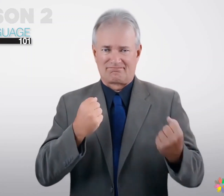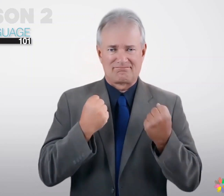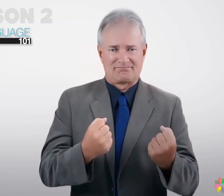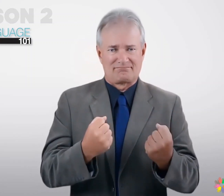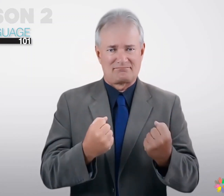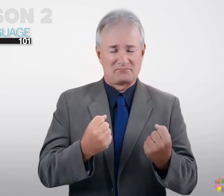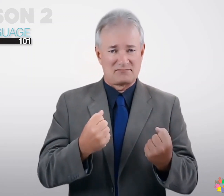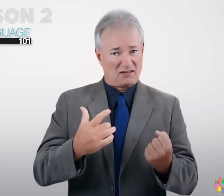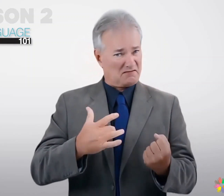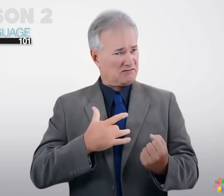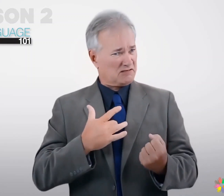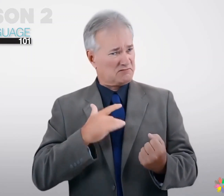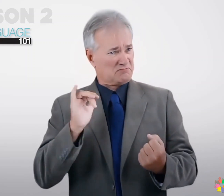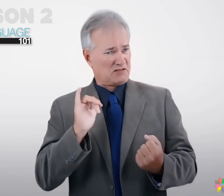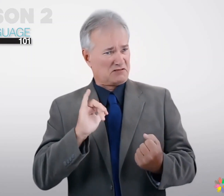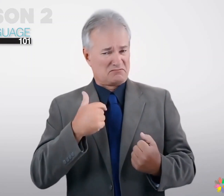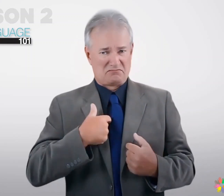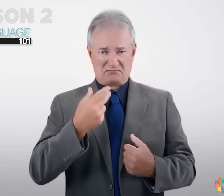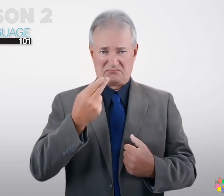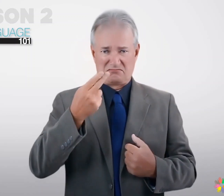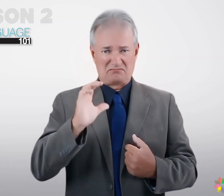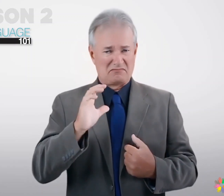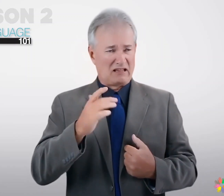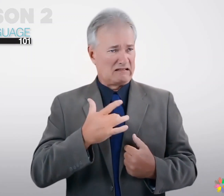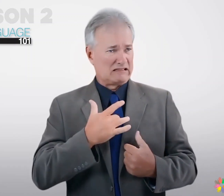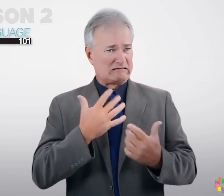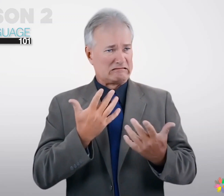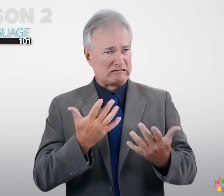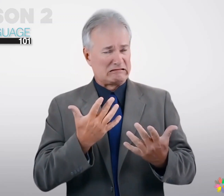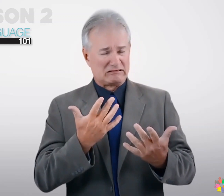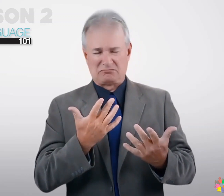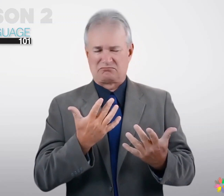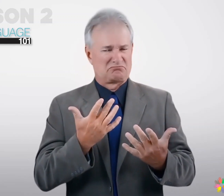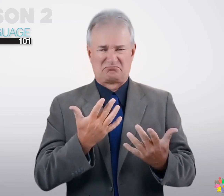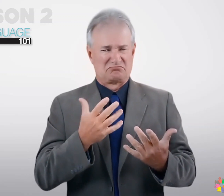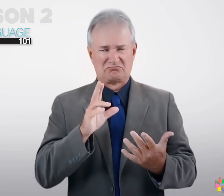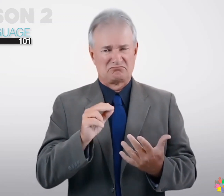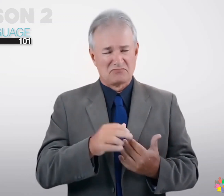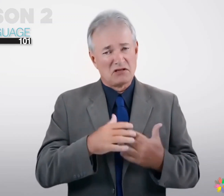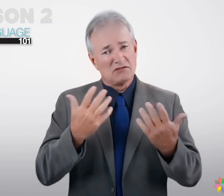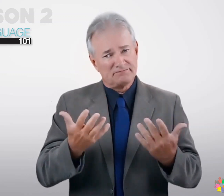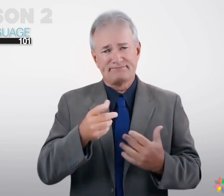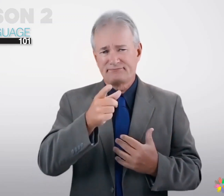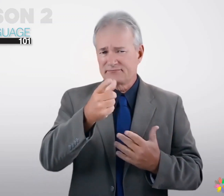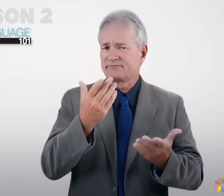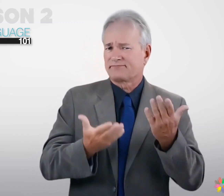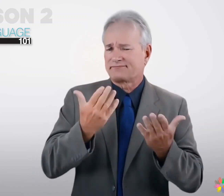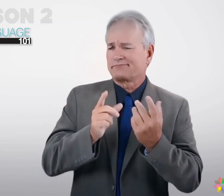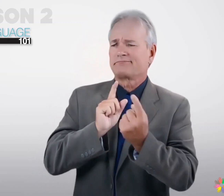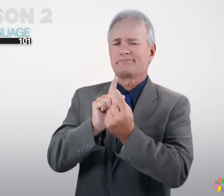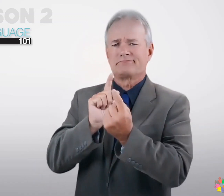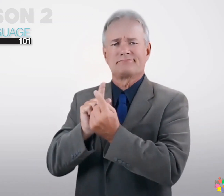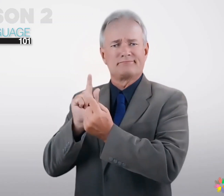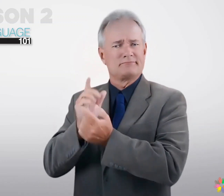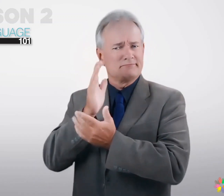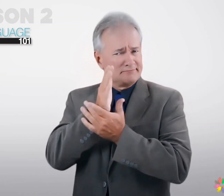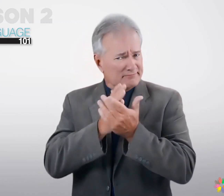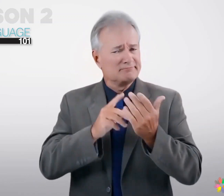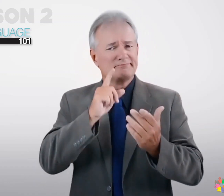my culture. It's a deaf culture. So I wouldn't say deaf people associate themselves as being handicapped, but then again, you